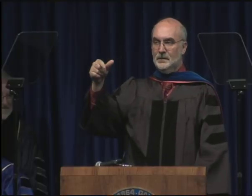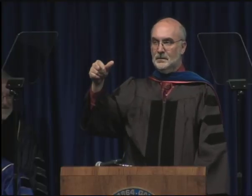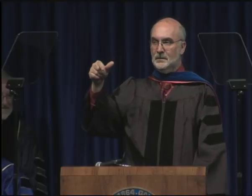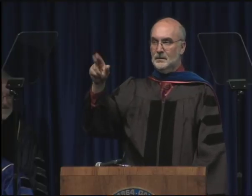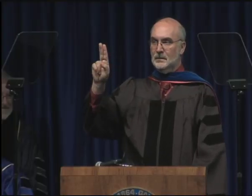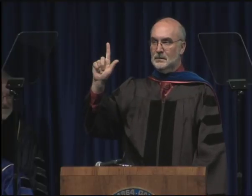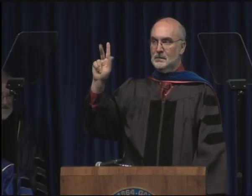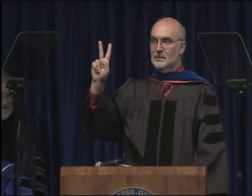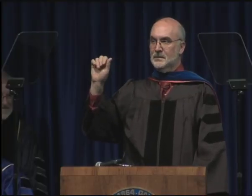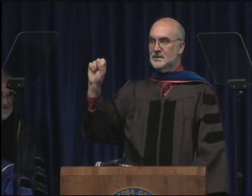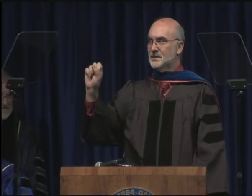Kara Gulvas.